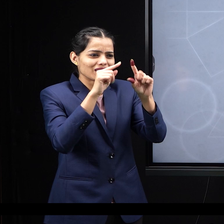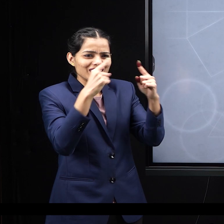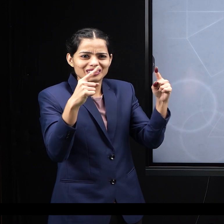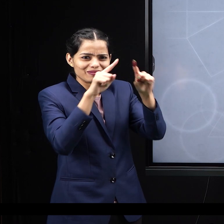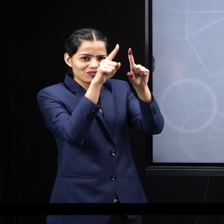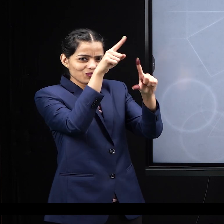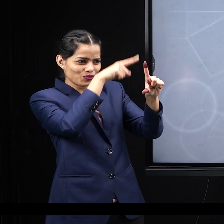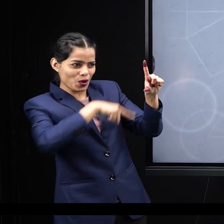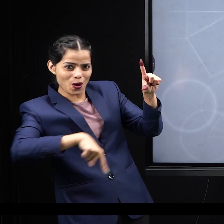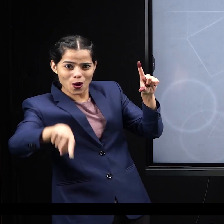exterior angle,